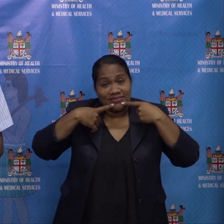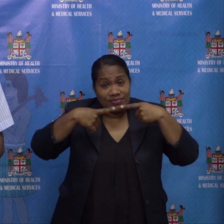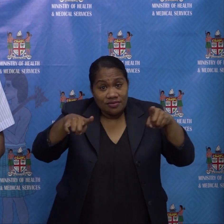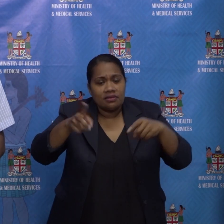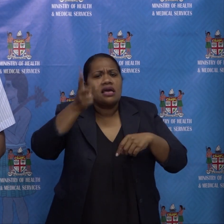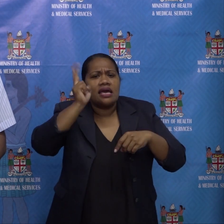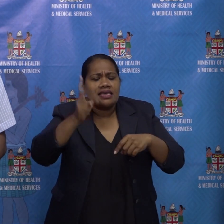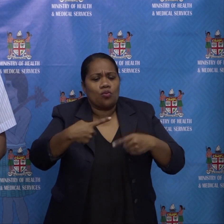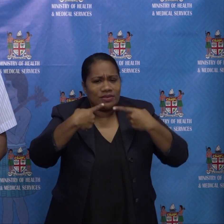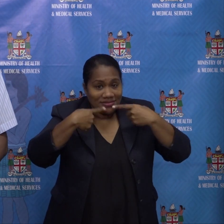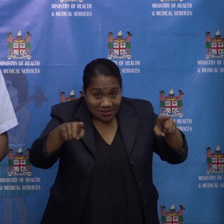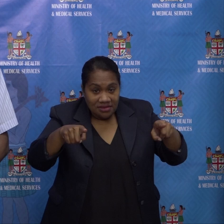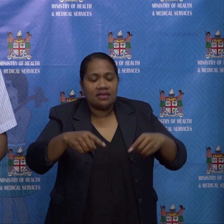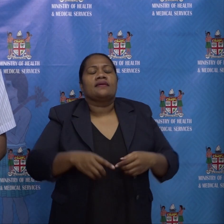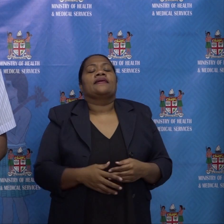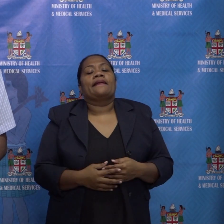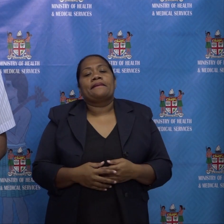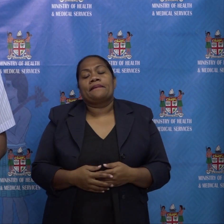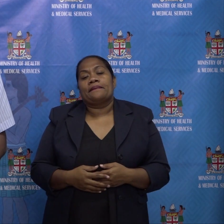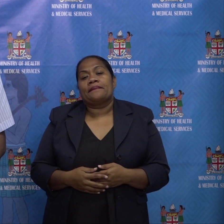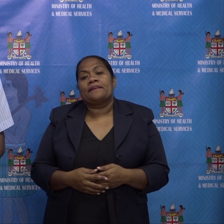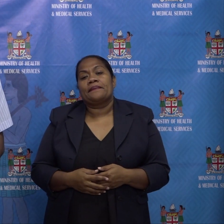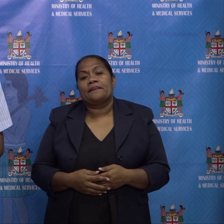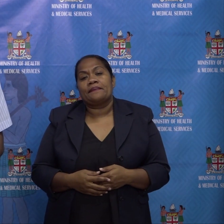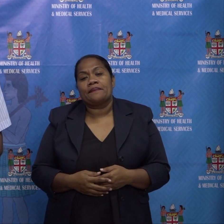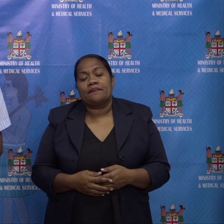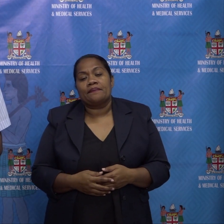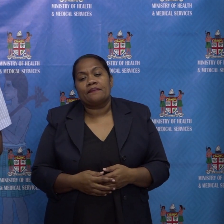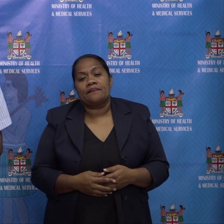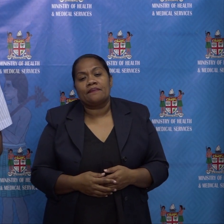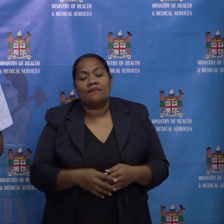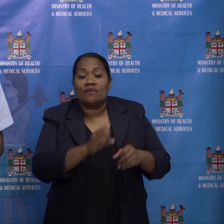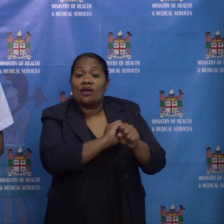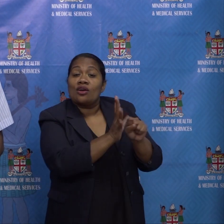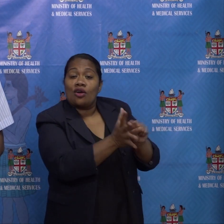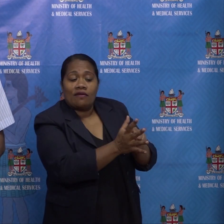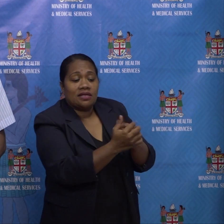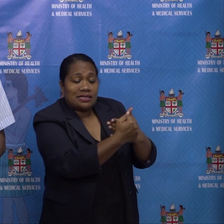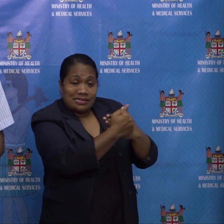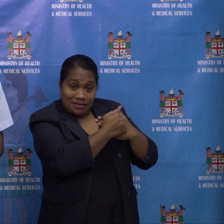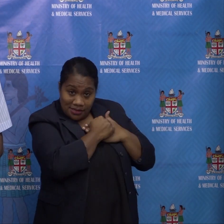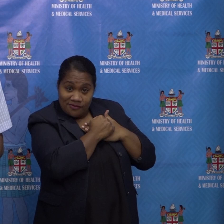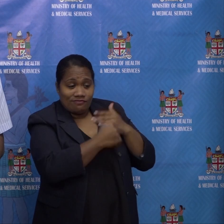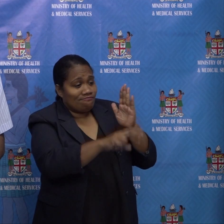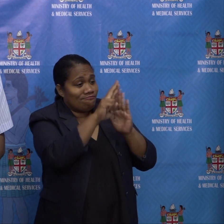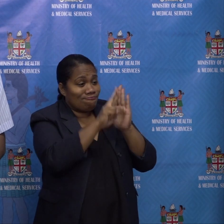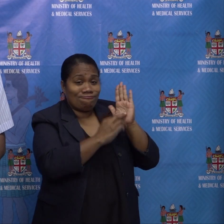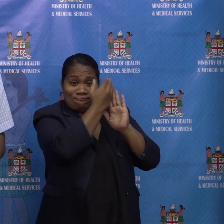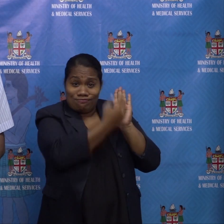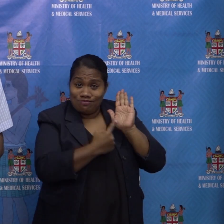it again. The COVID safe measures should be